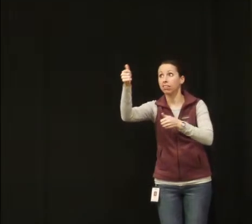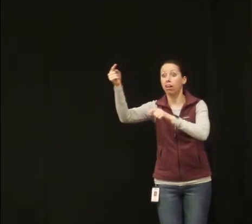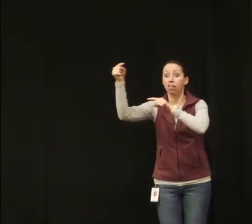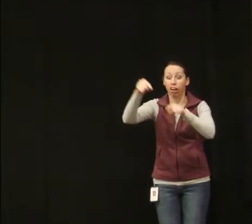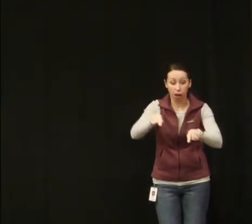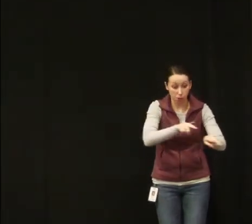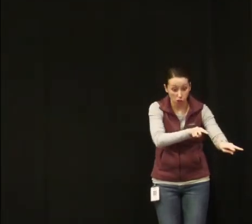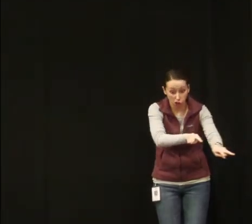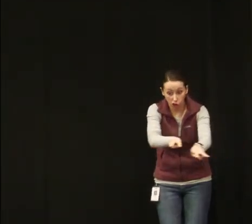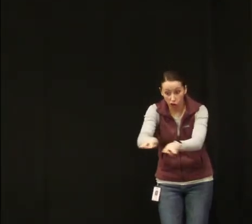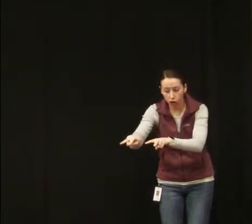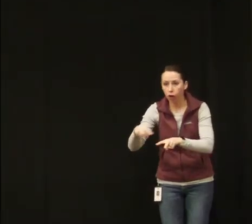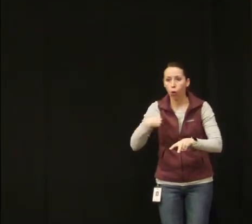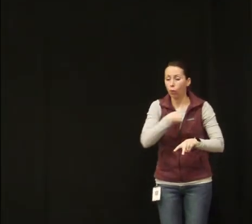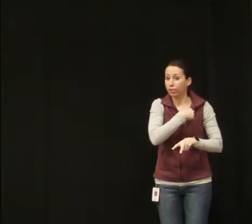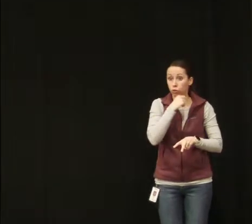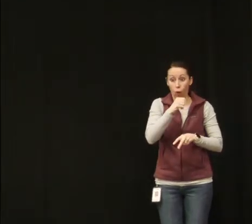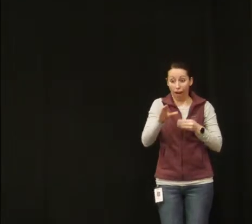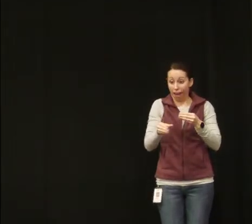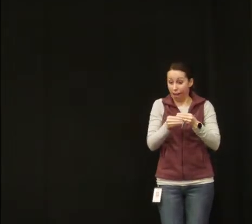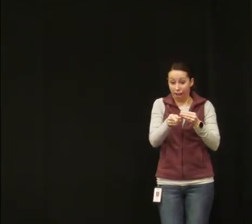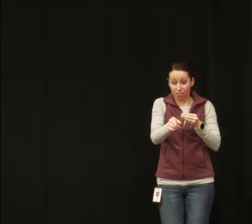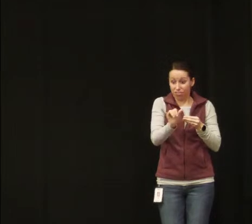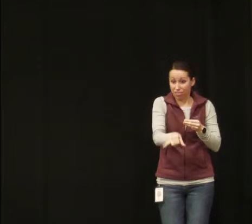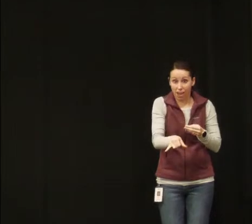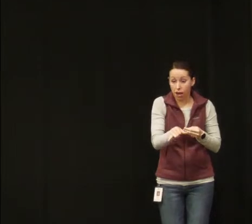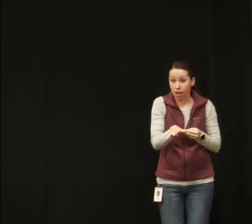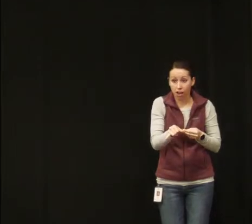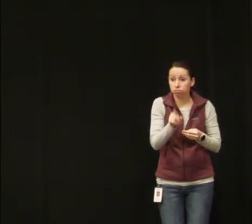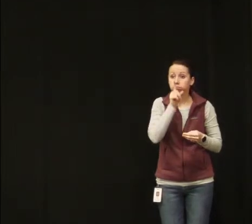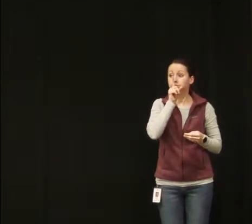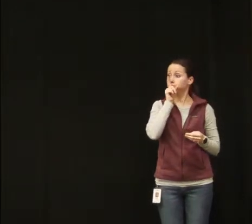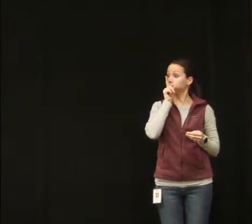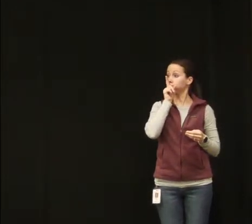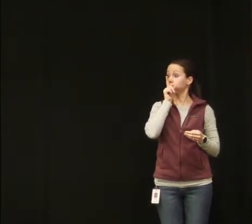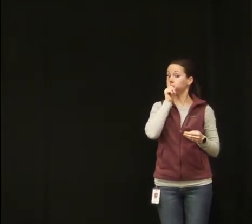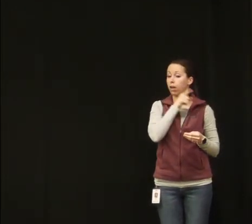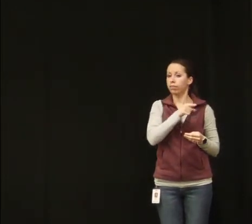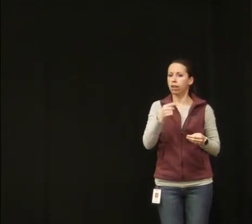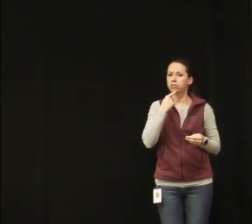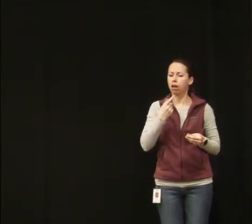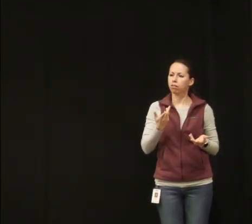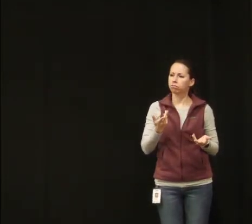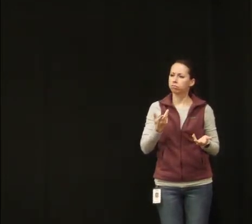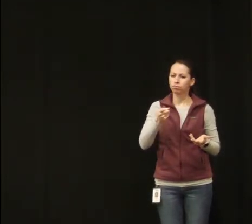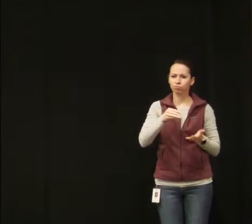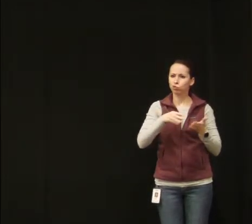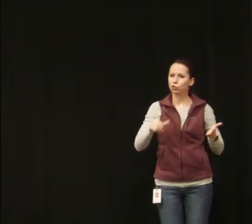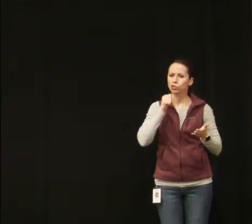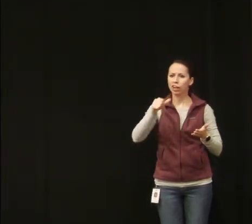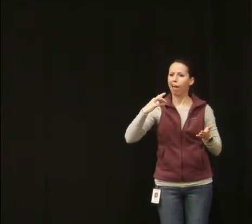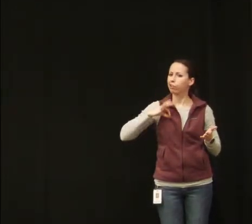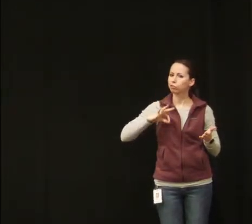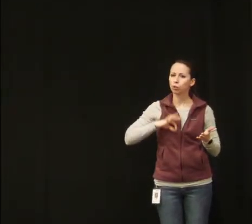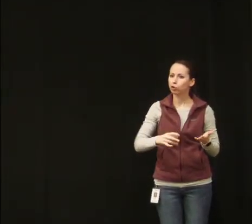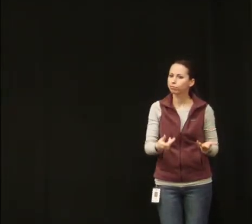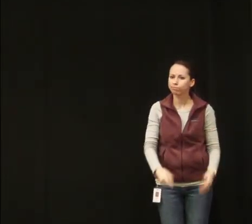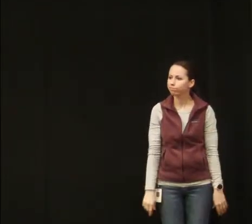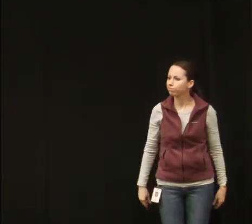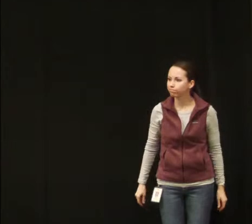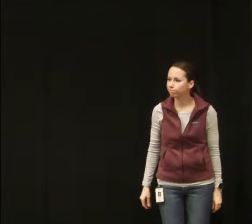looked at that and we didn't have that piece in there, they could say this student isn't eligible. I mean,